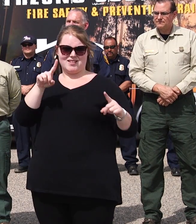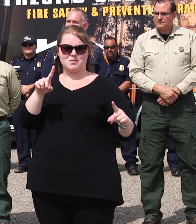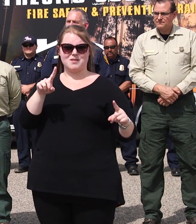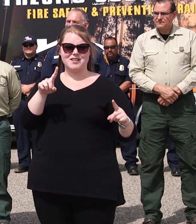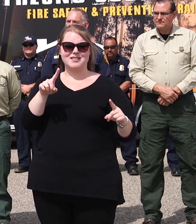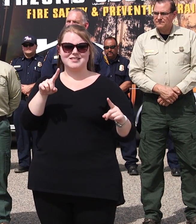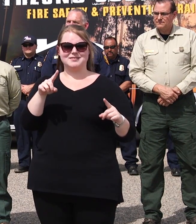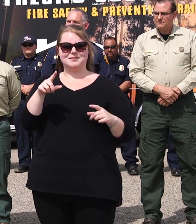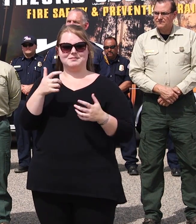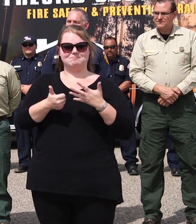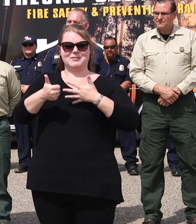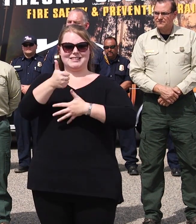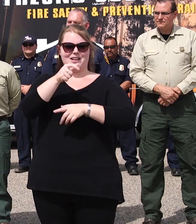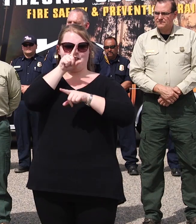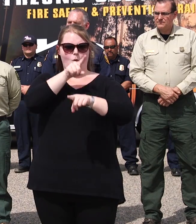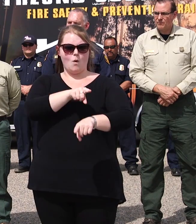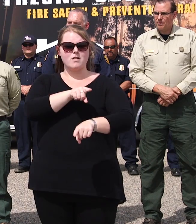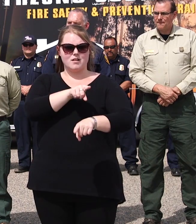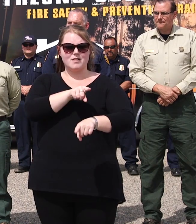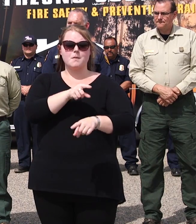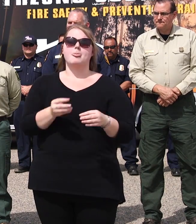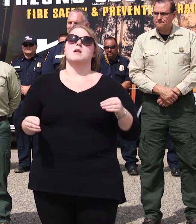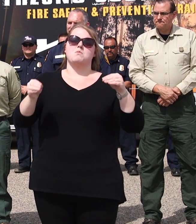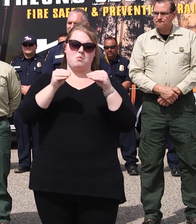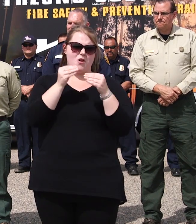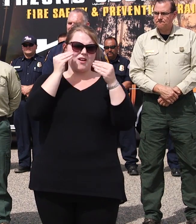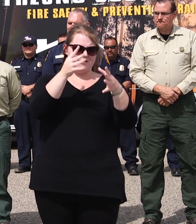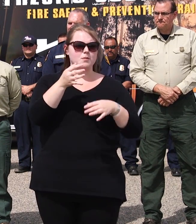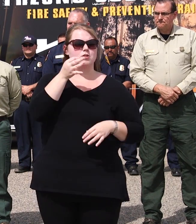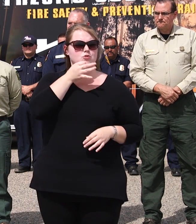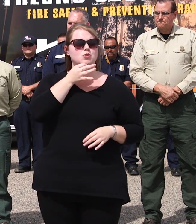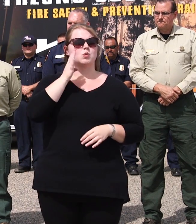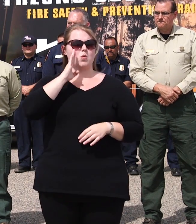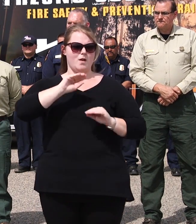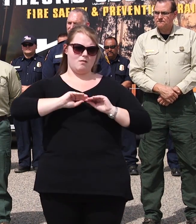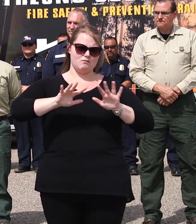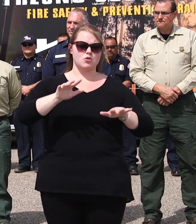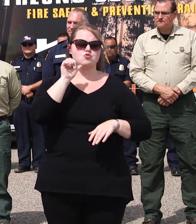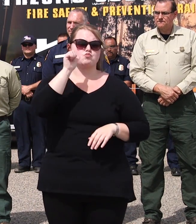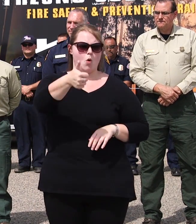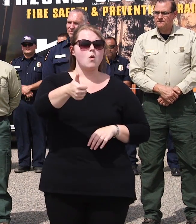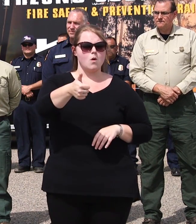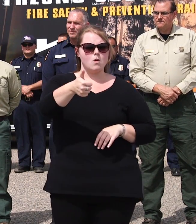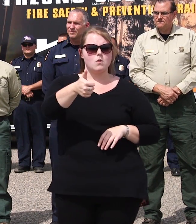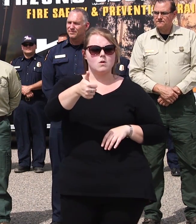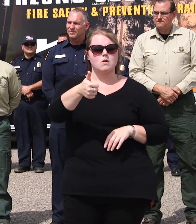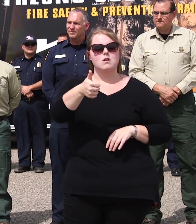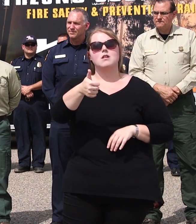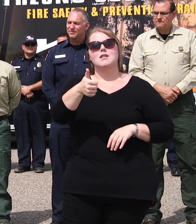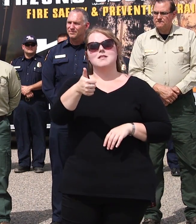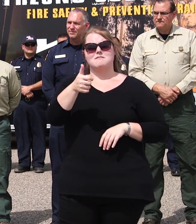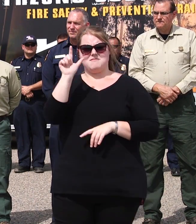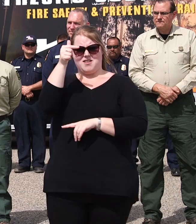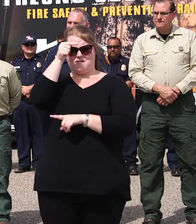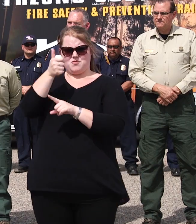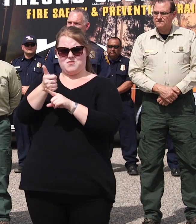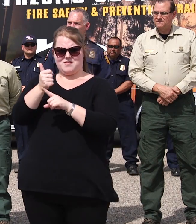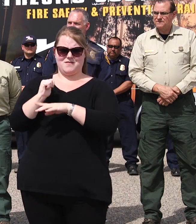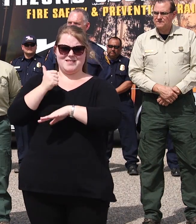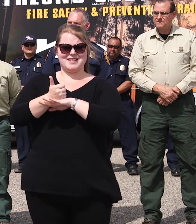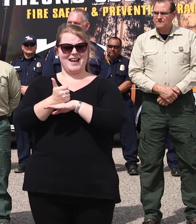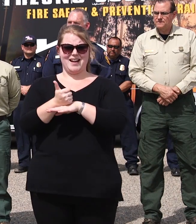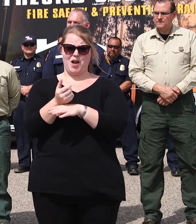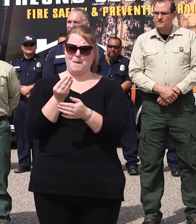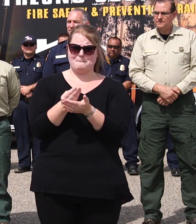and executive order. That'll be more information in the May Revise announced tomorrow, that he's putting